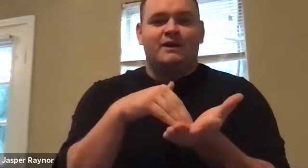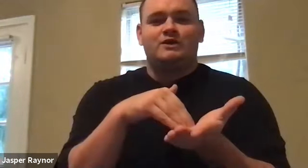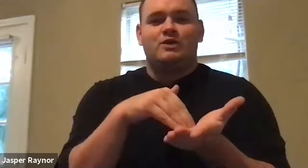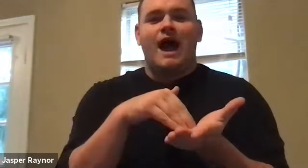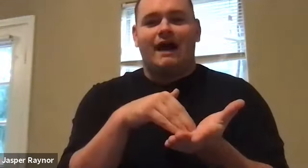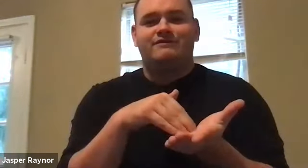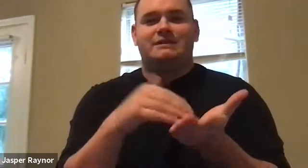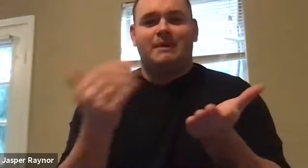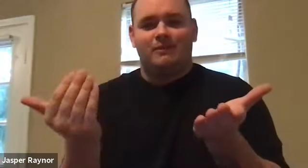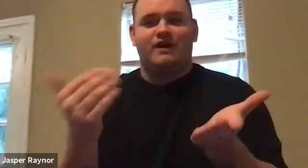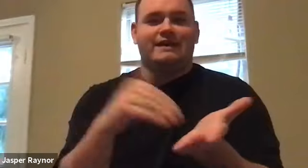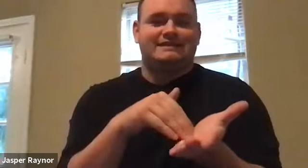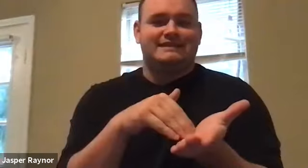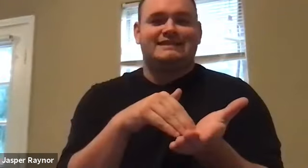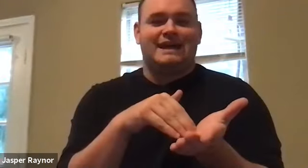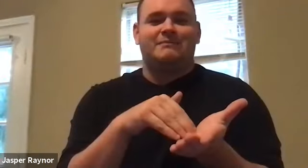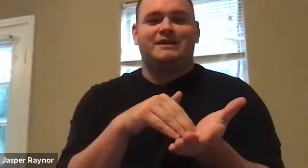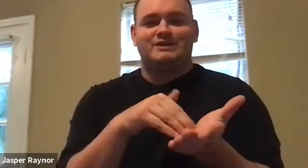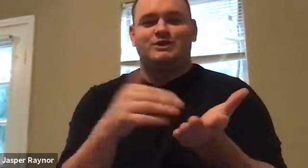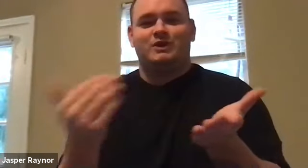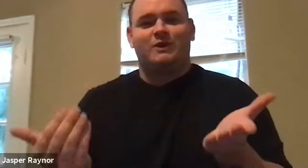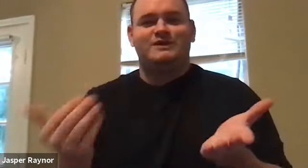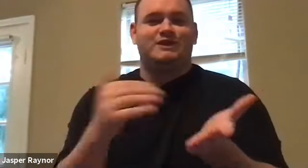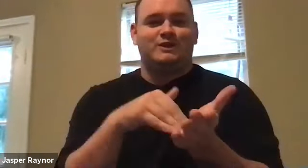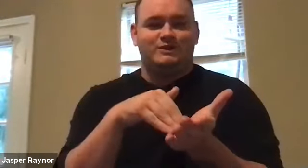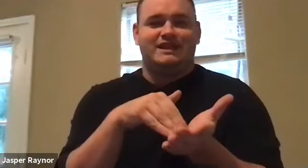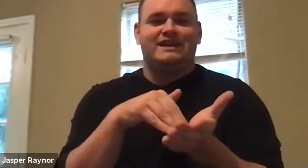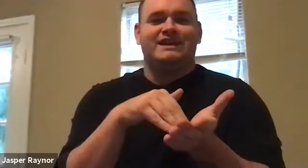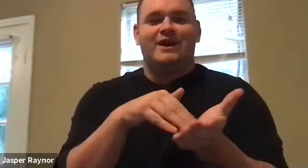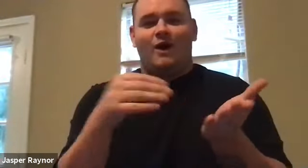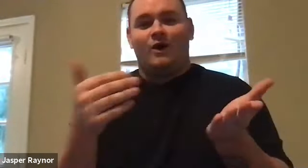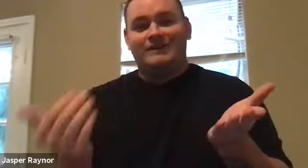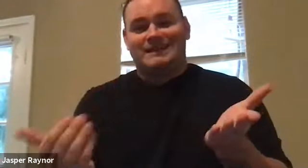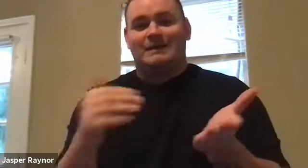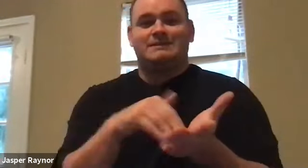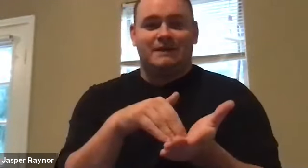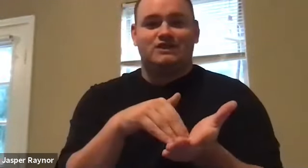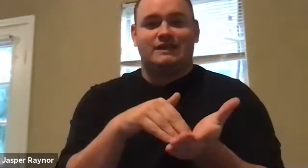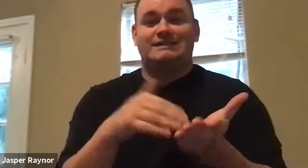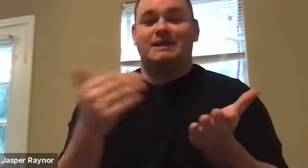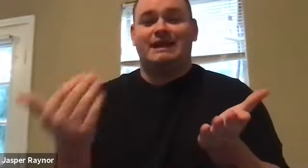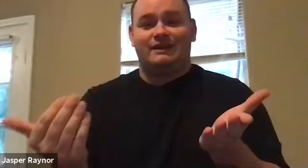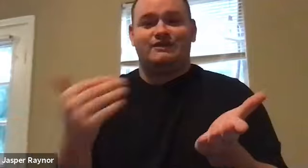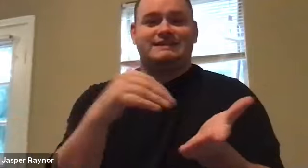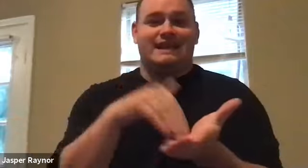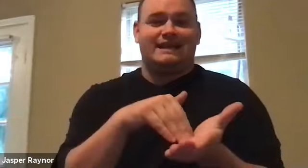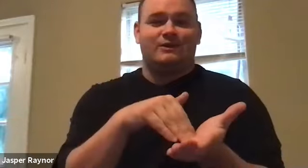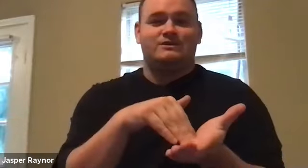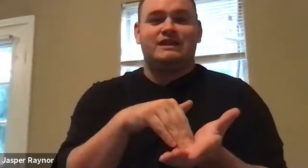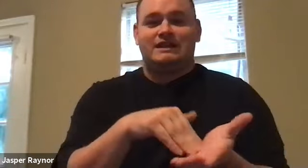You have to memorize this sign because you are going to use it all the time, especially as a beginner in sign language, because